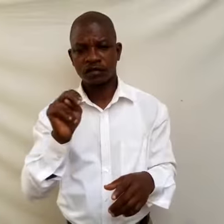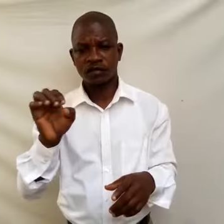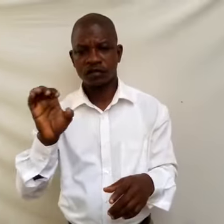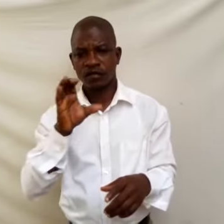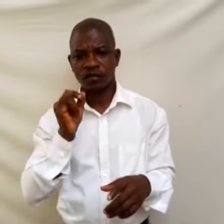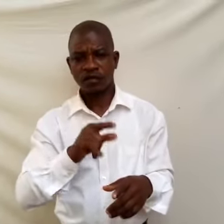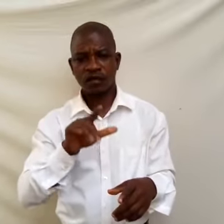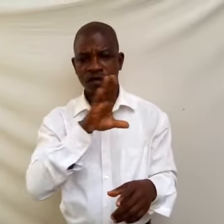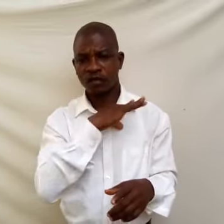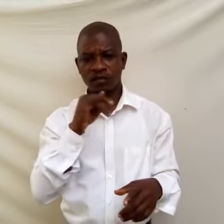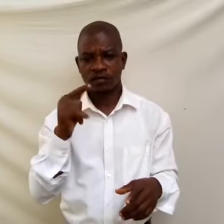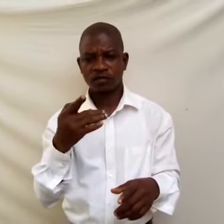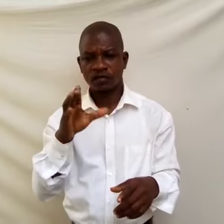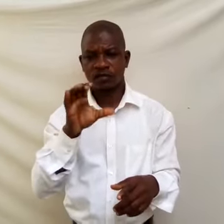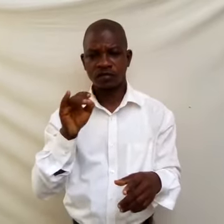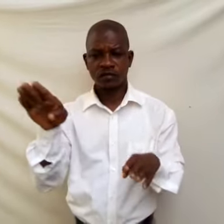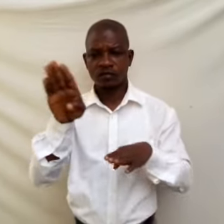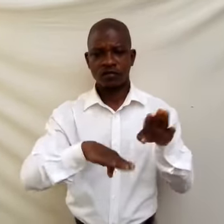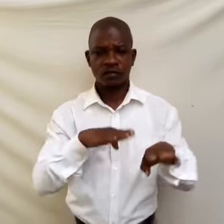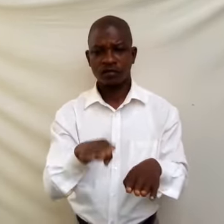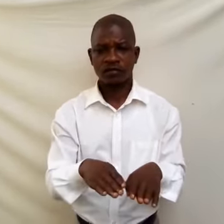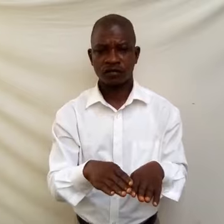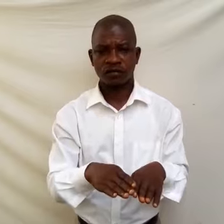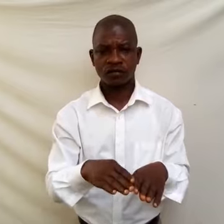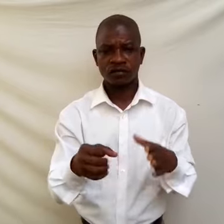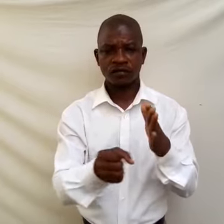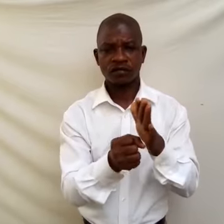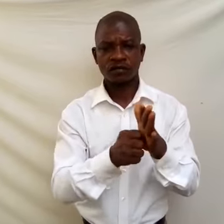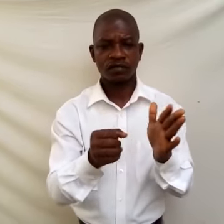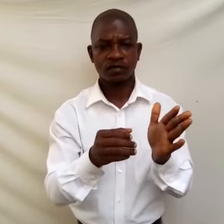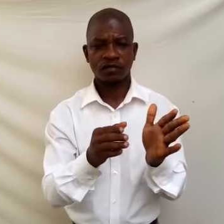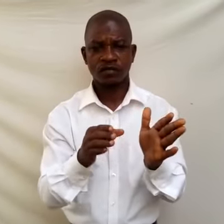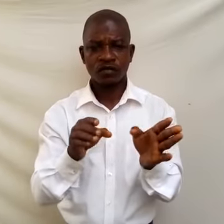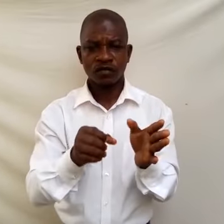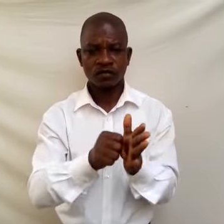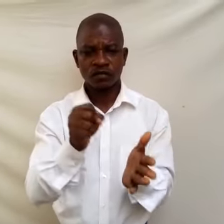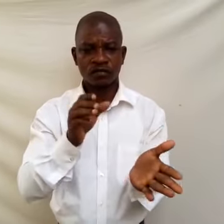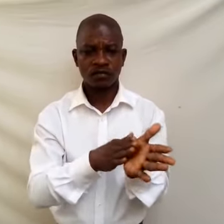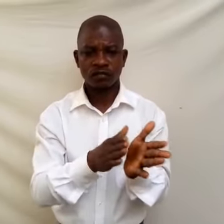and GCE Biology. Senior Secondary Certificate